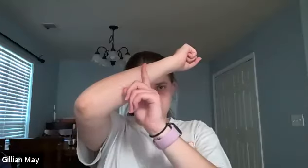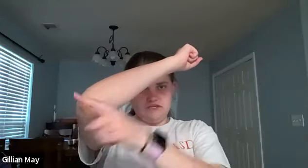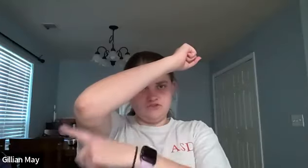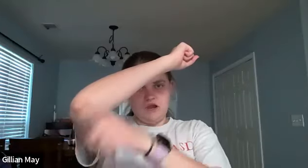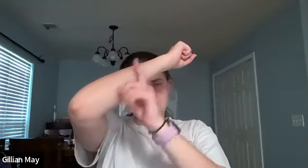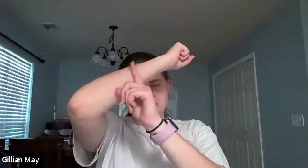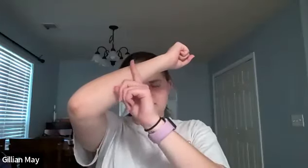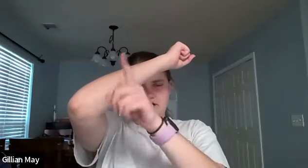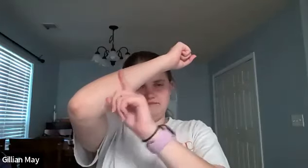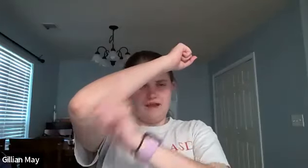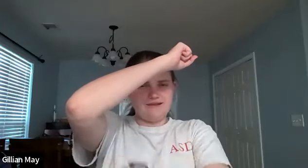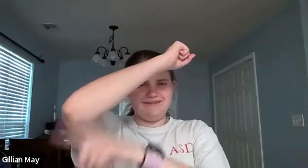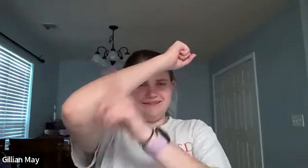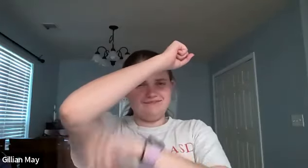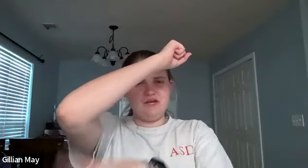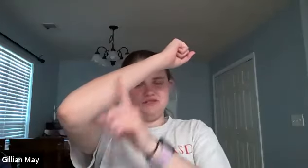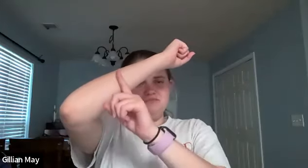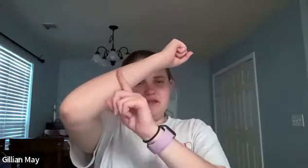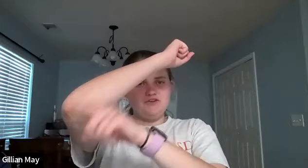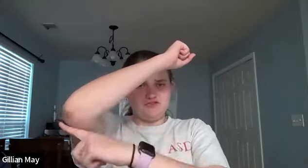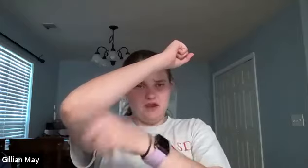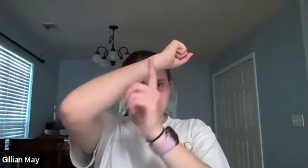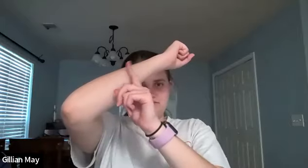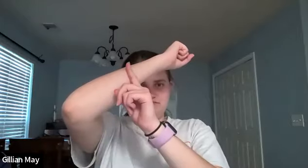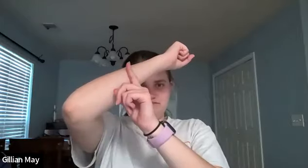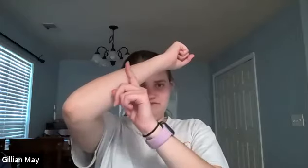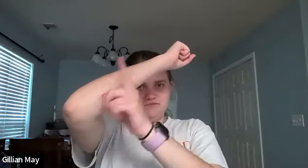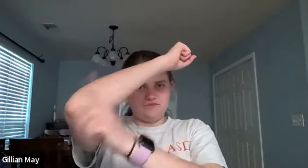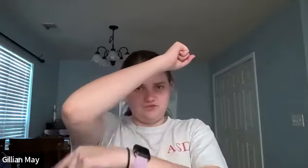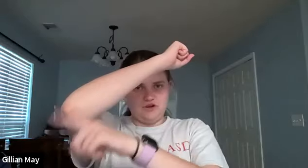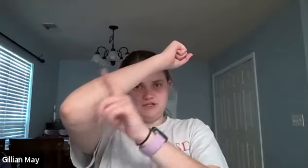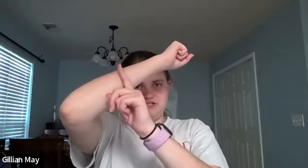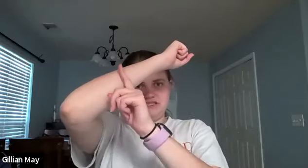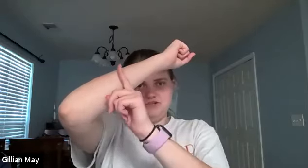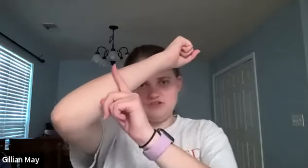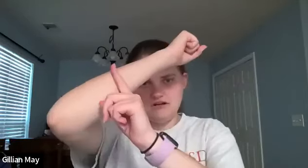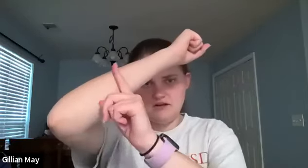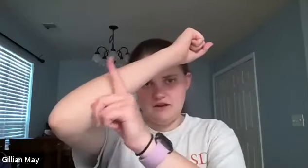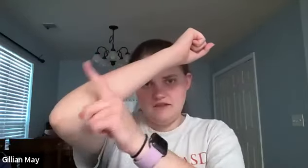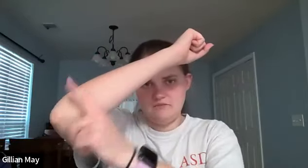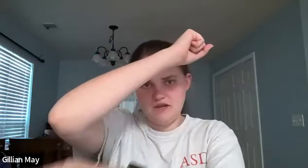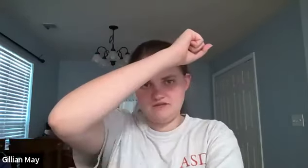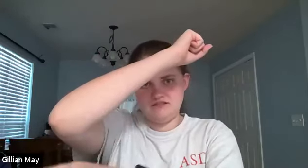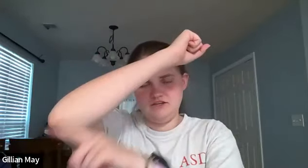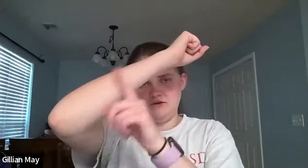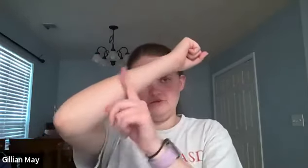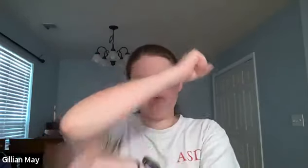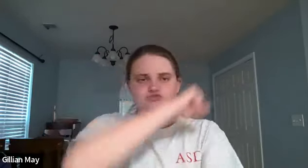Like trash. Like, sorry, I did this punish. Trash. Trash. It's like you start here and then you bounce to hit your elbow.